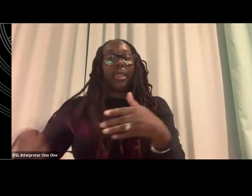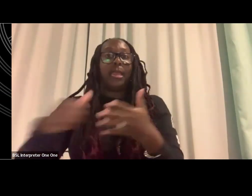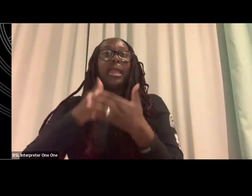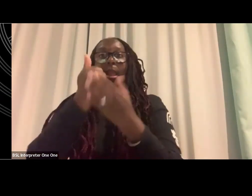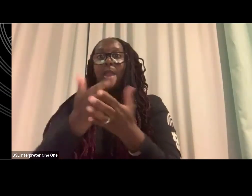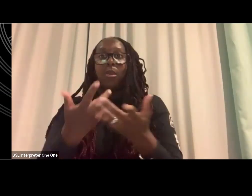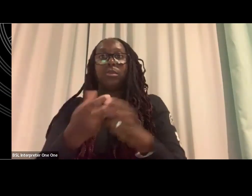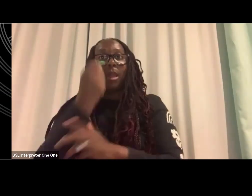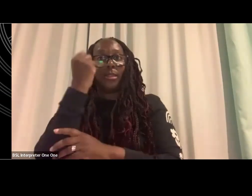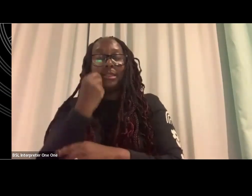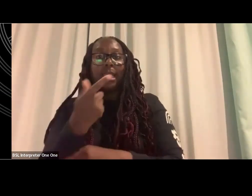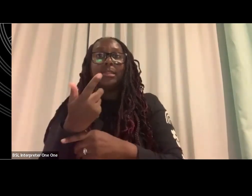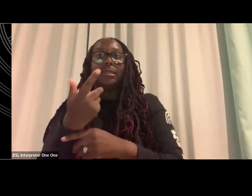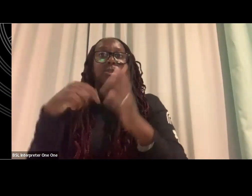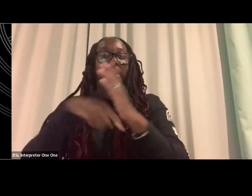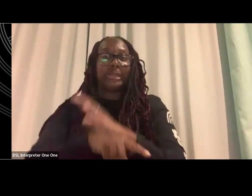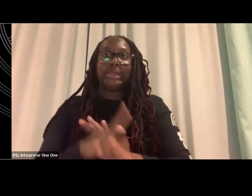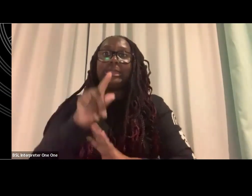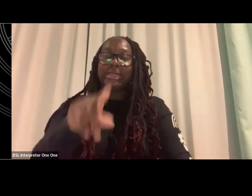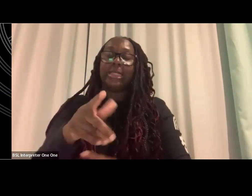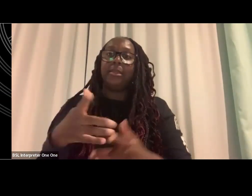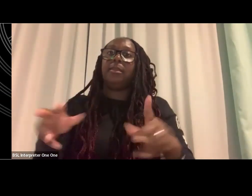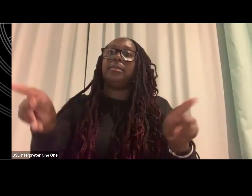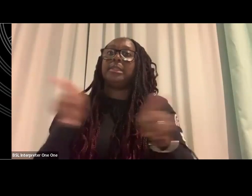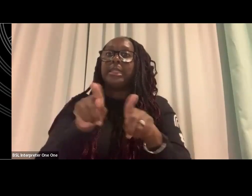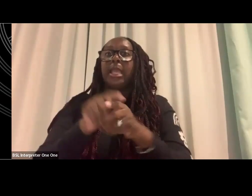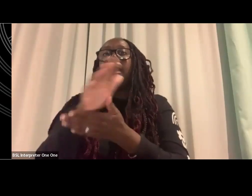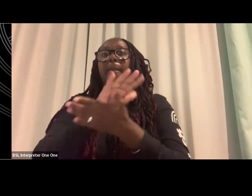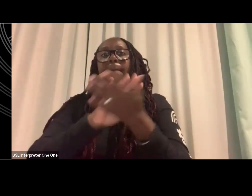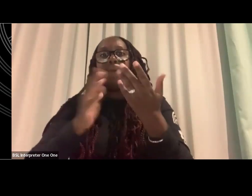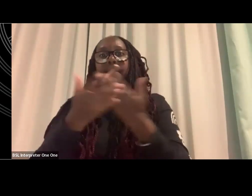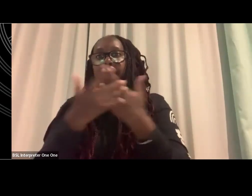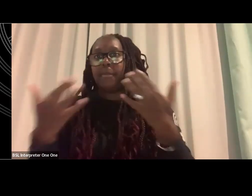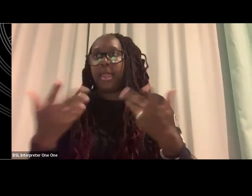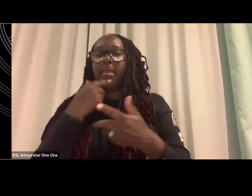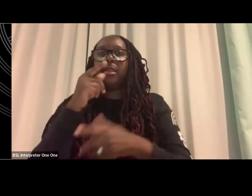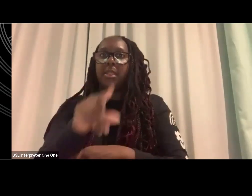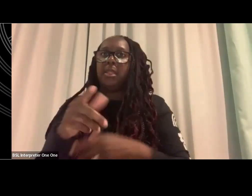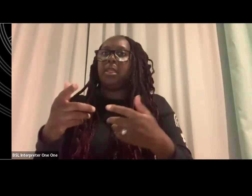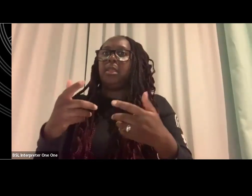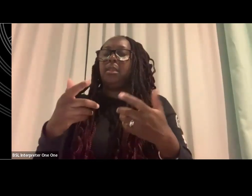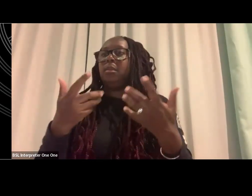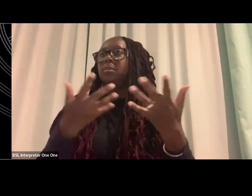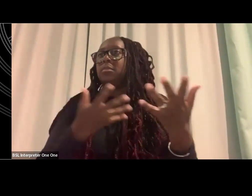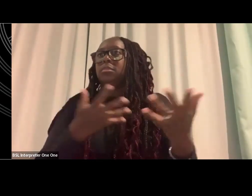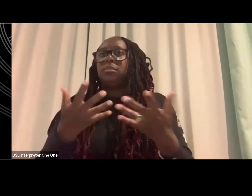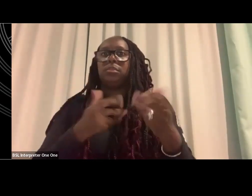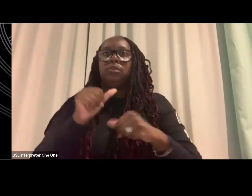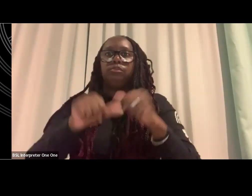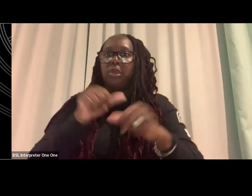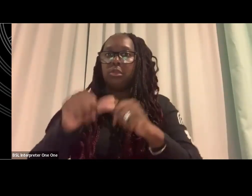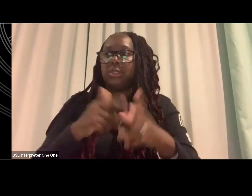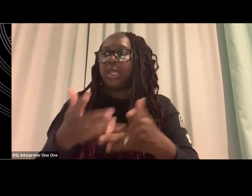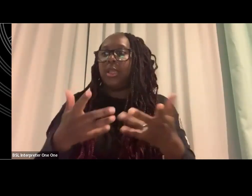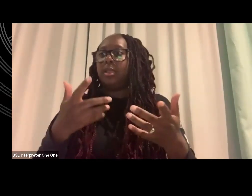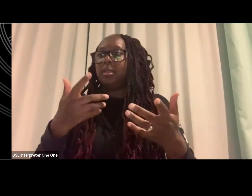lived realities. In common with many jurisdictions, there's an emphasis on collaboration